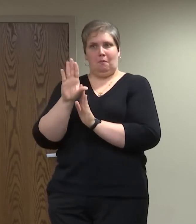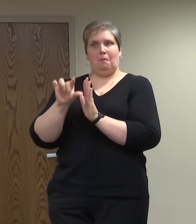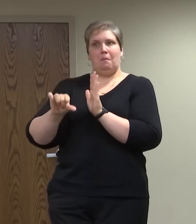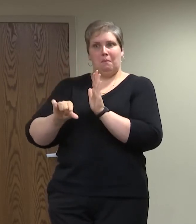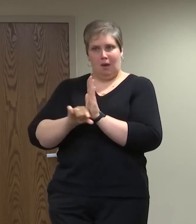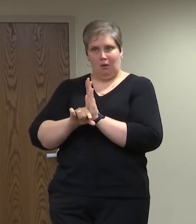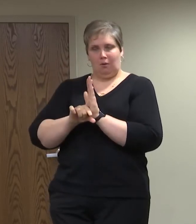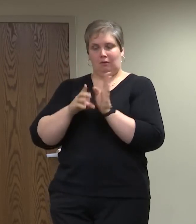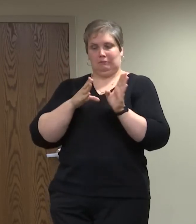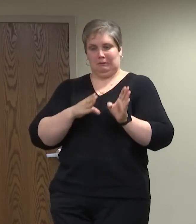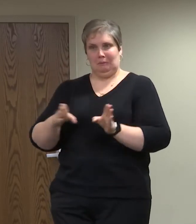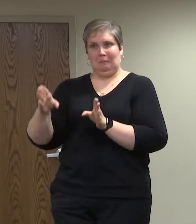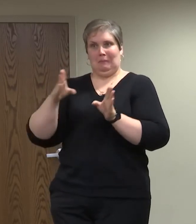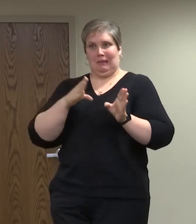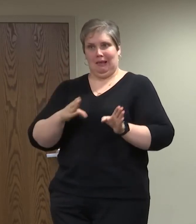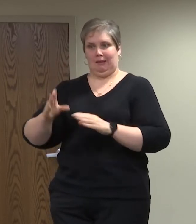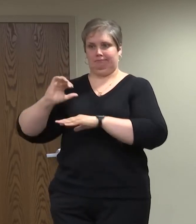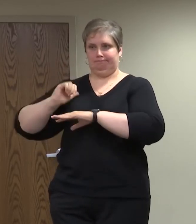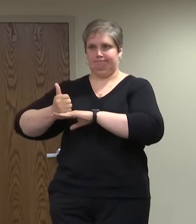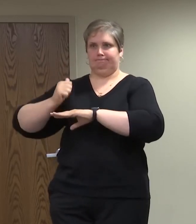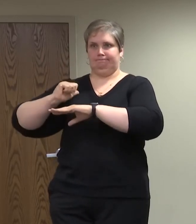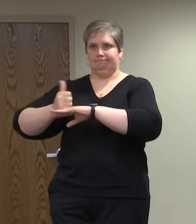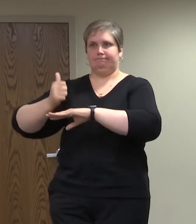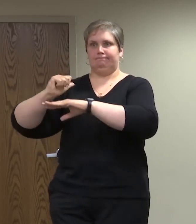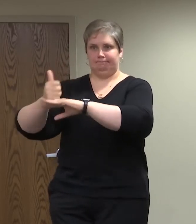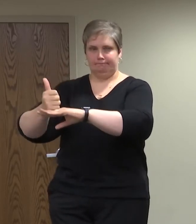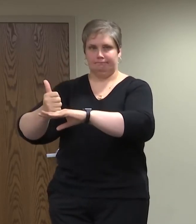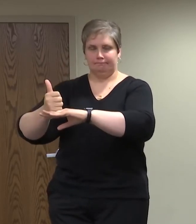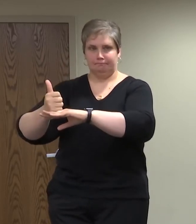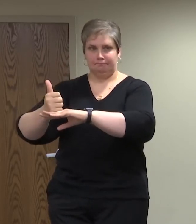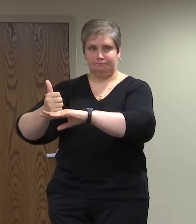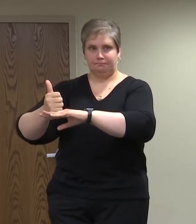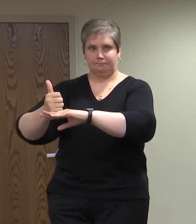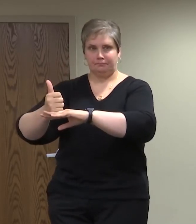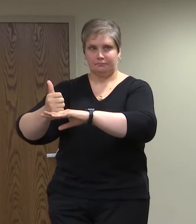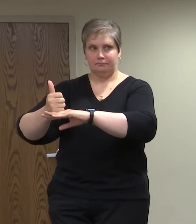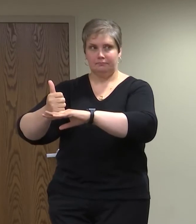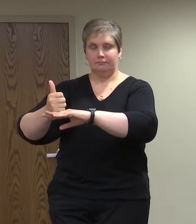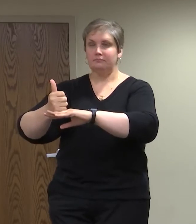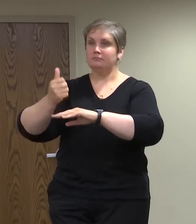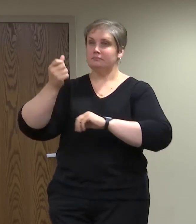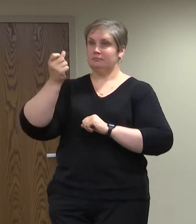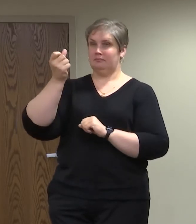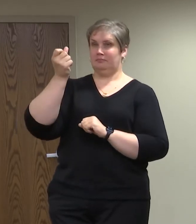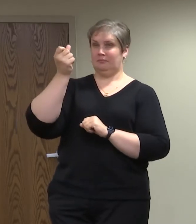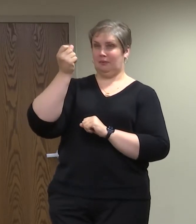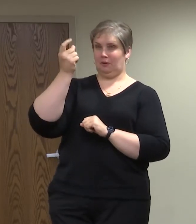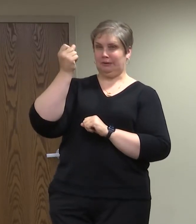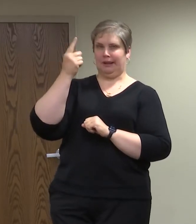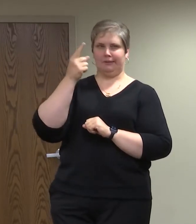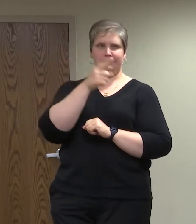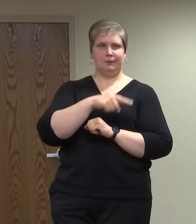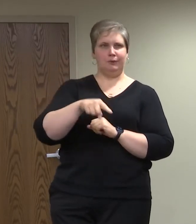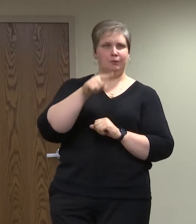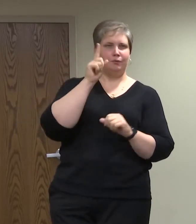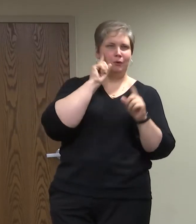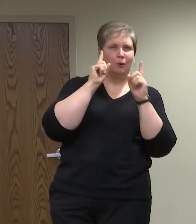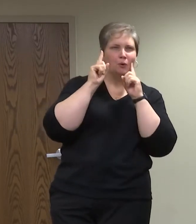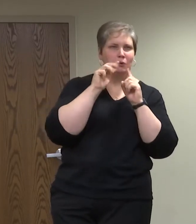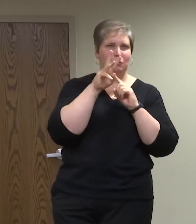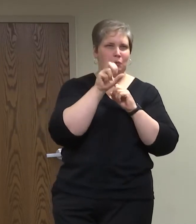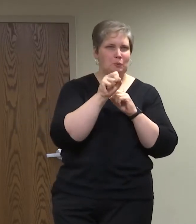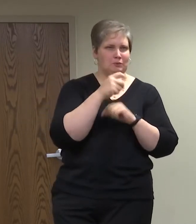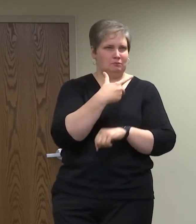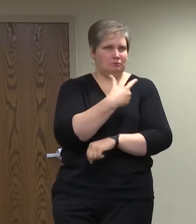information and planning assumptions. And of course, we are learning information just as you are about the different vaccine trials, what this vaccine may